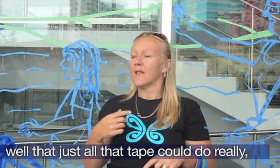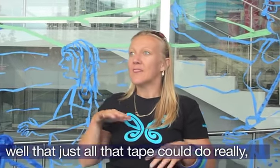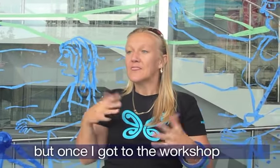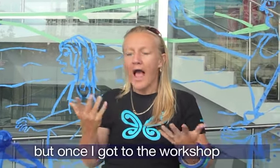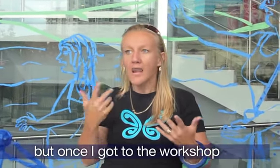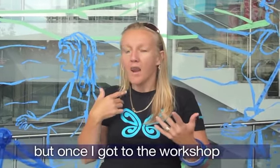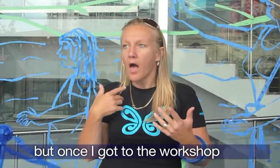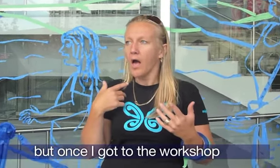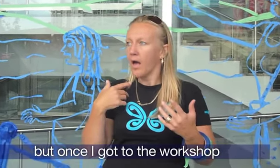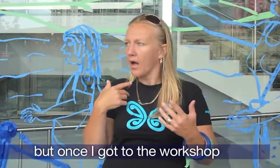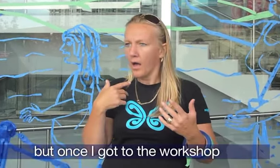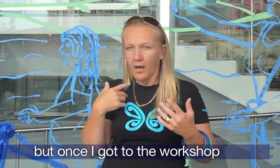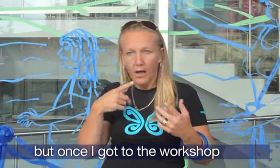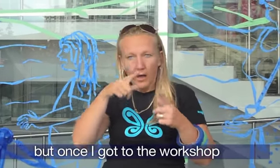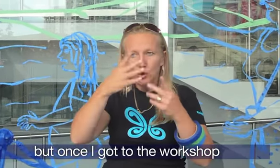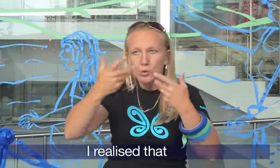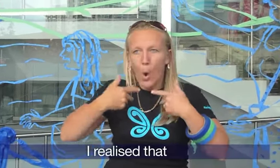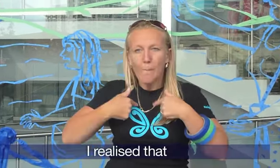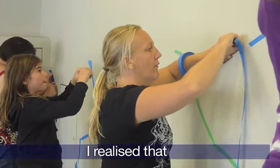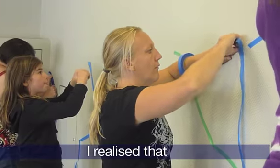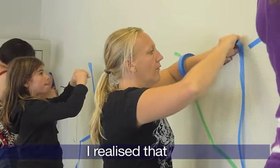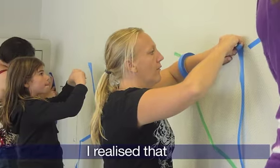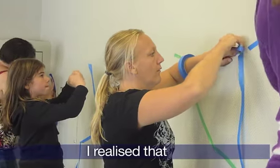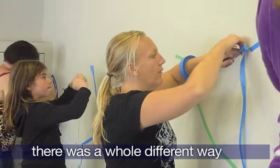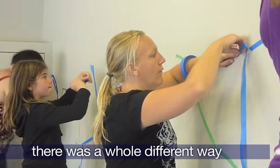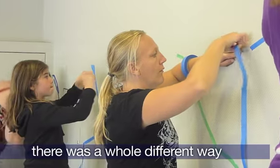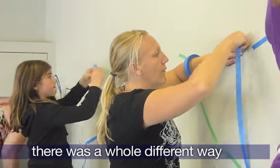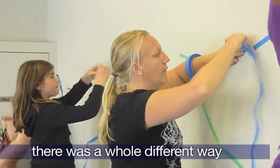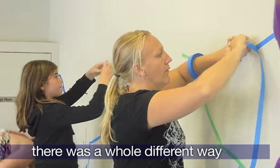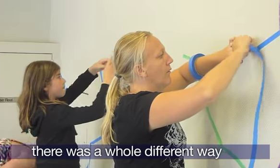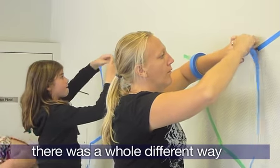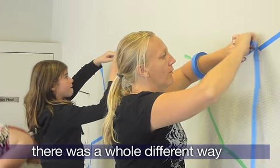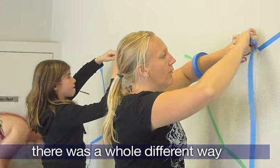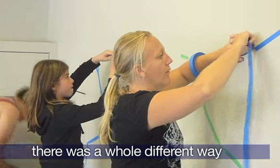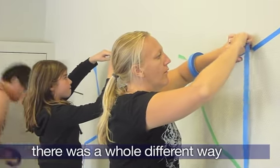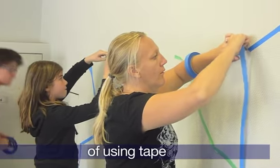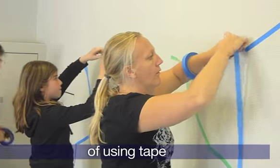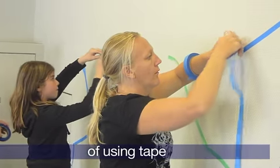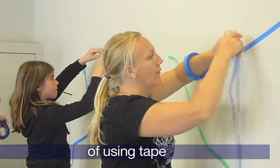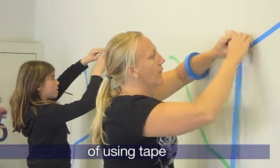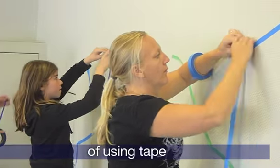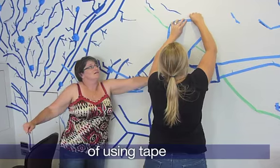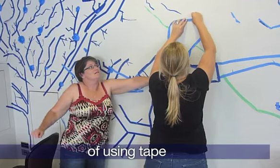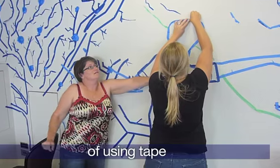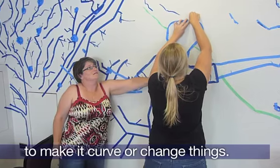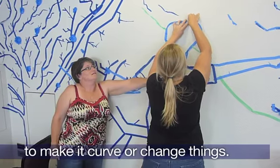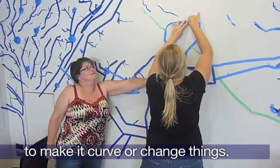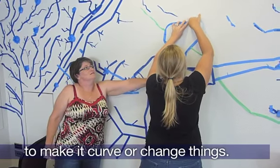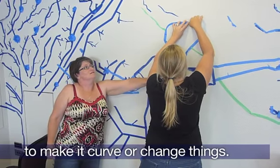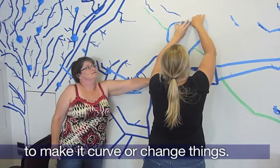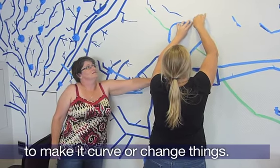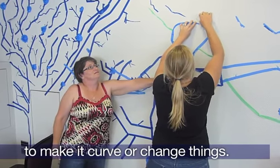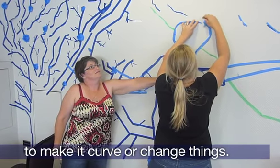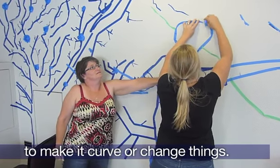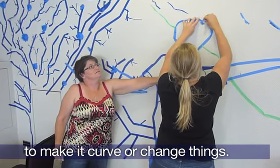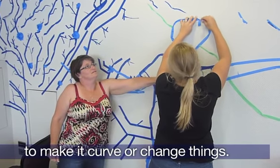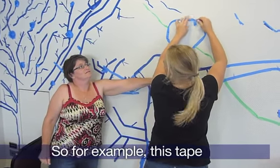to the workshop, I realised that there was a whole different way of using tape to make it curve or change